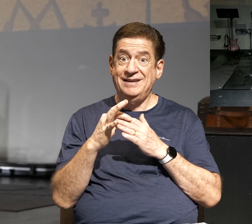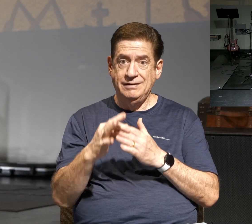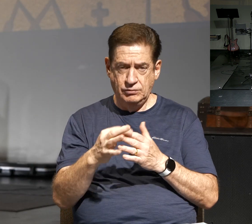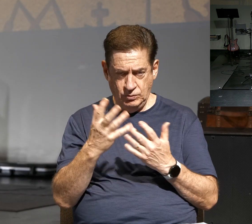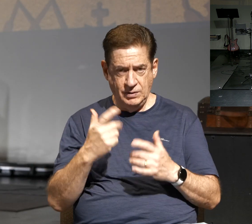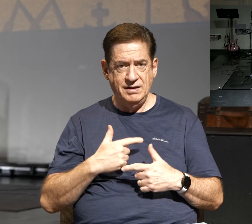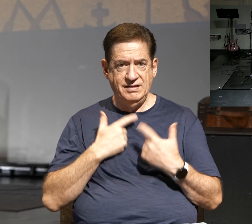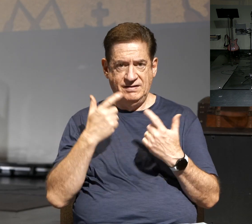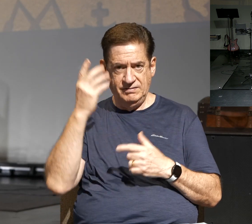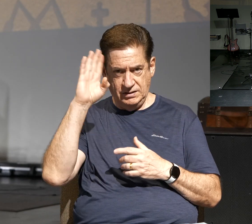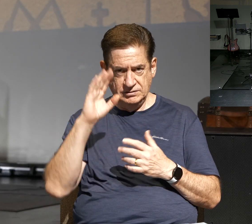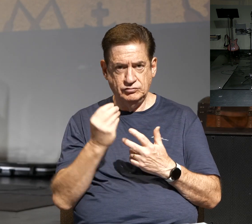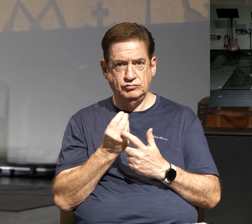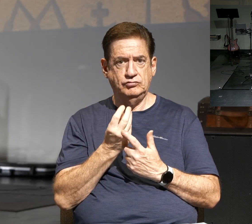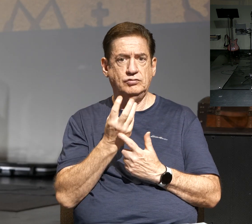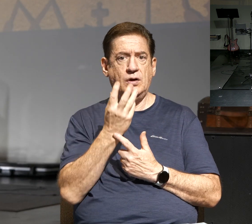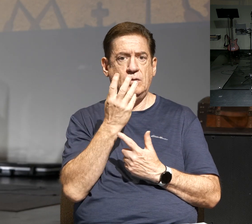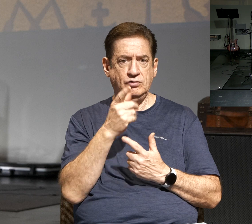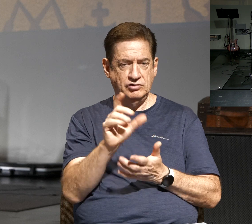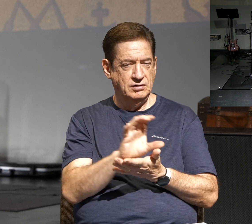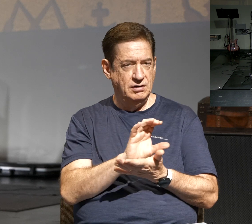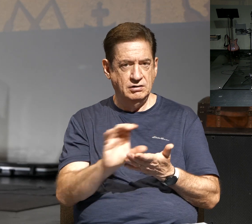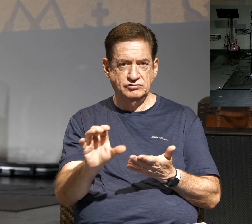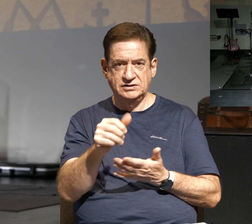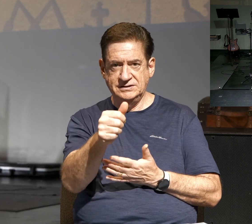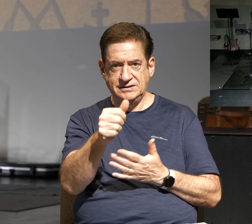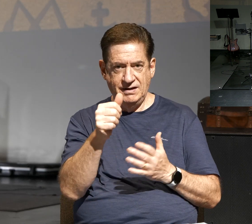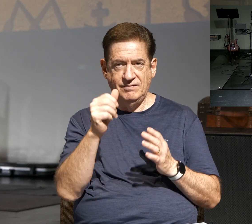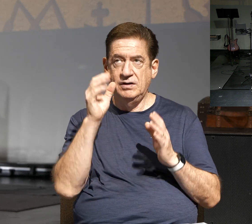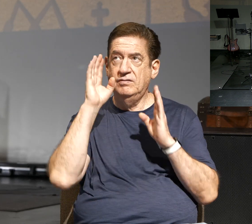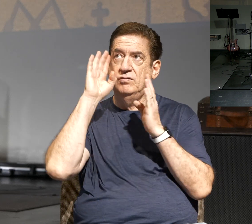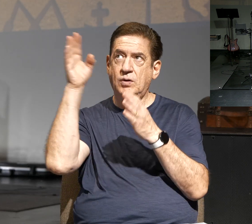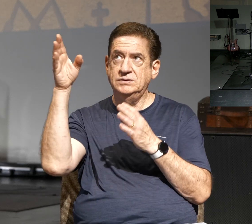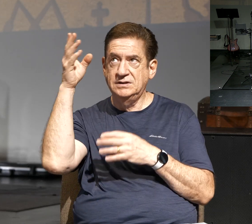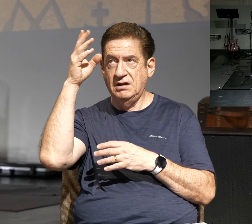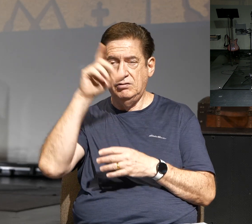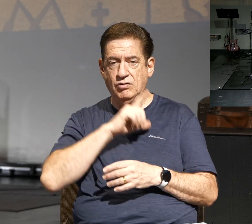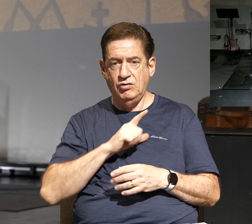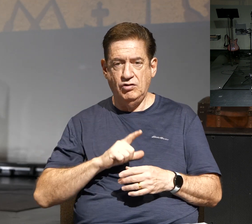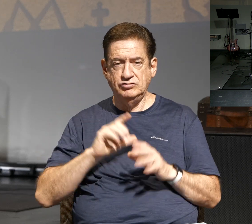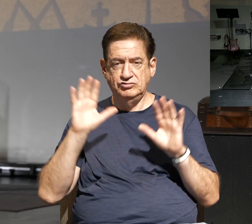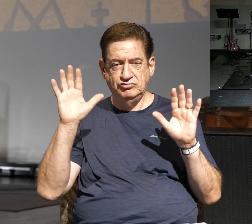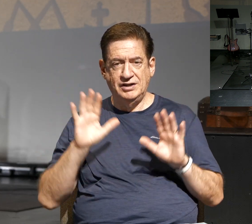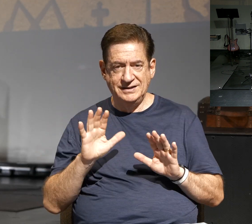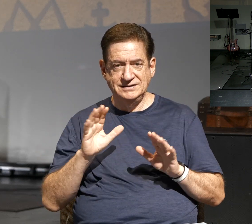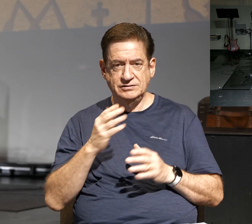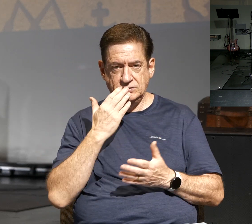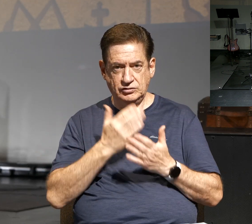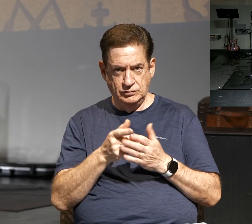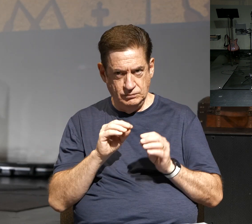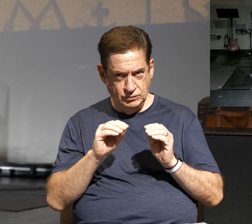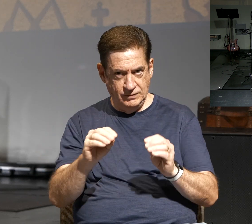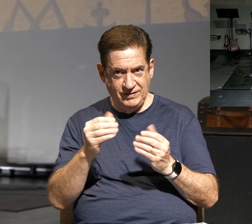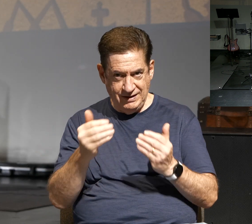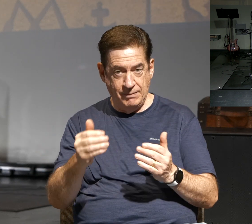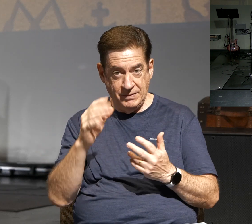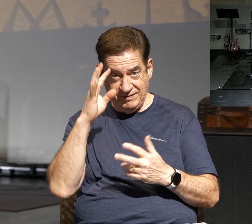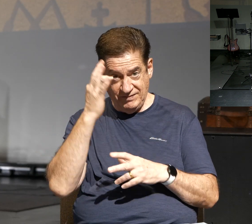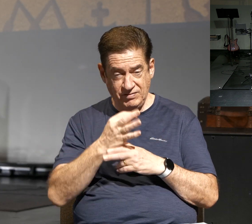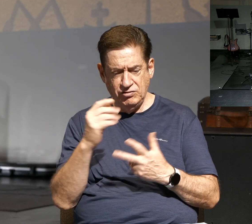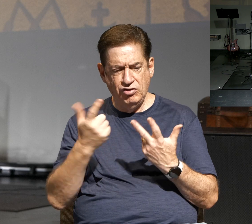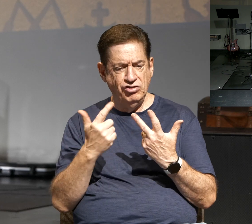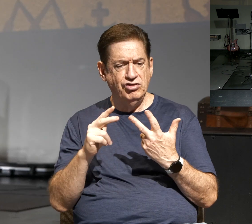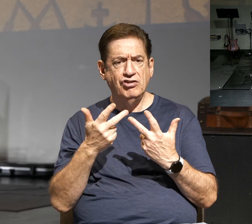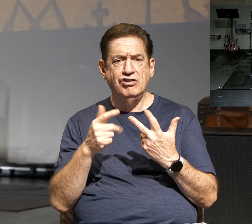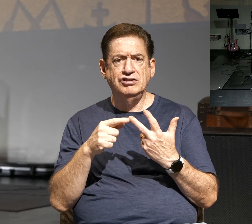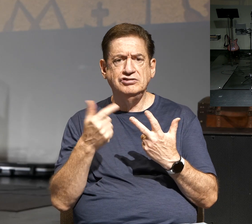live God's word. Growing is you're going to consecrate yourself and focus on the Lord's greatness and goodness. You're going to want to move ahead by faith. What's the third G? So you